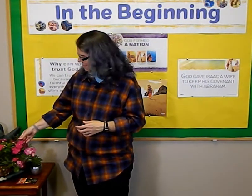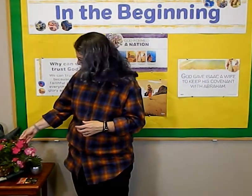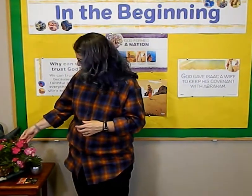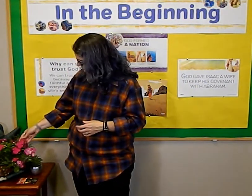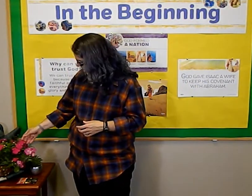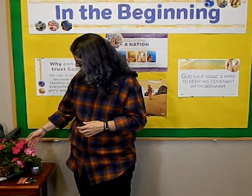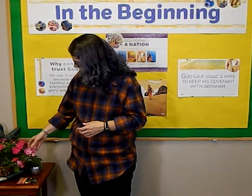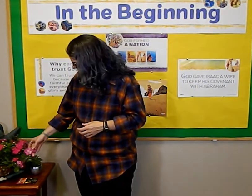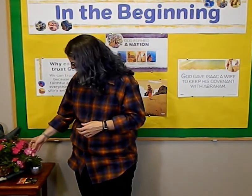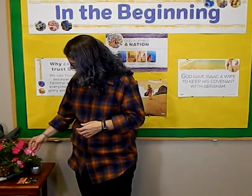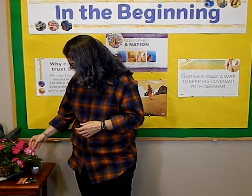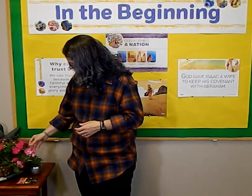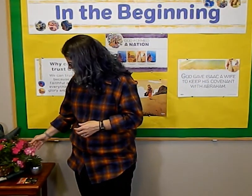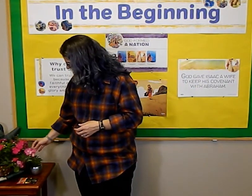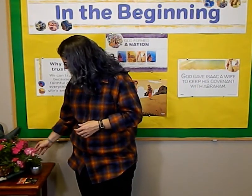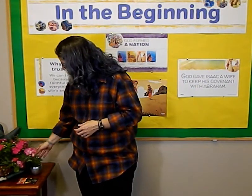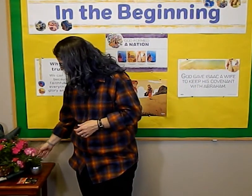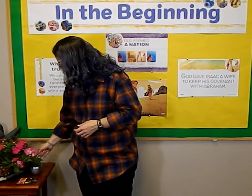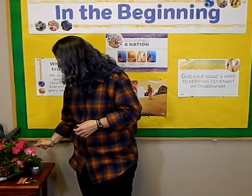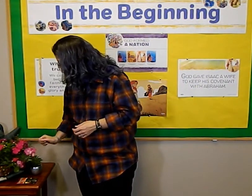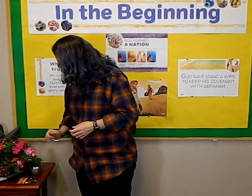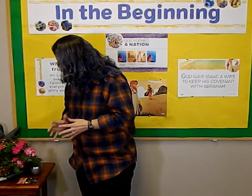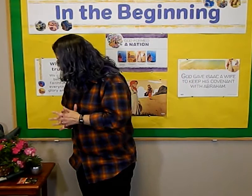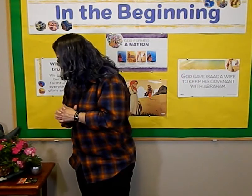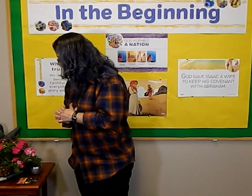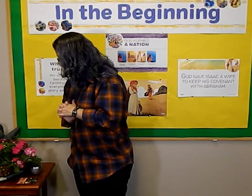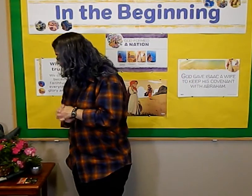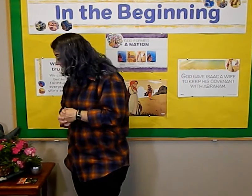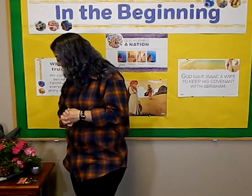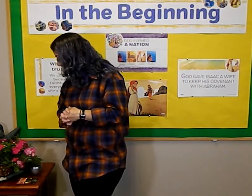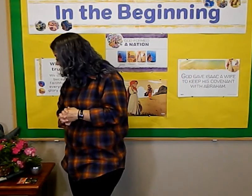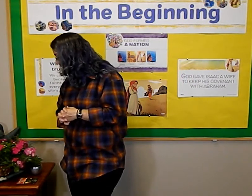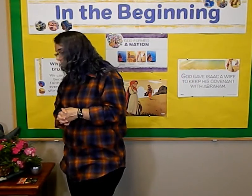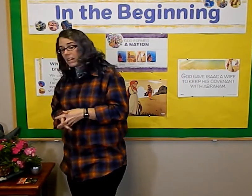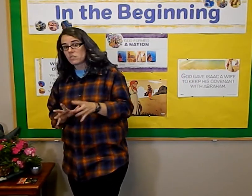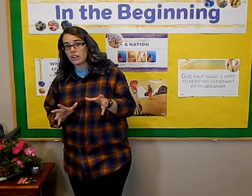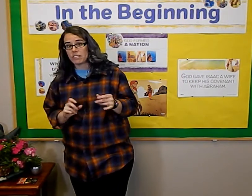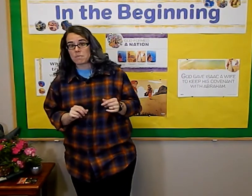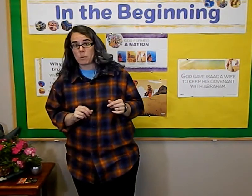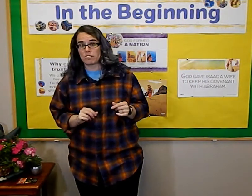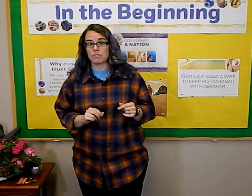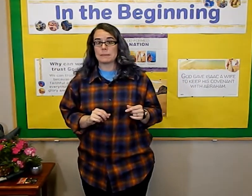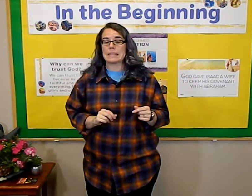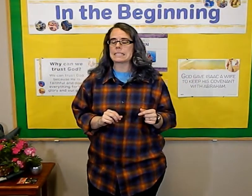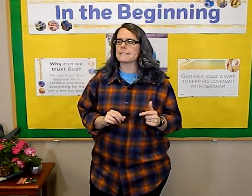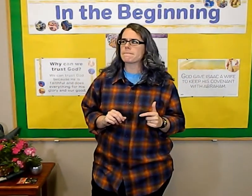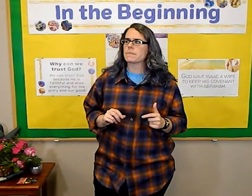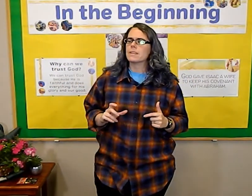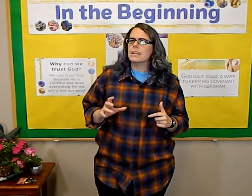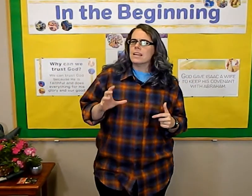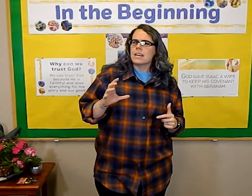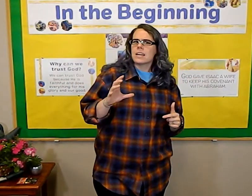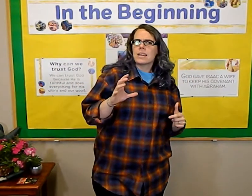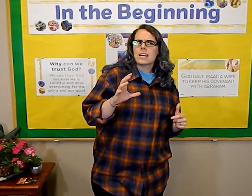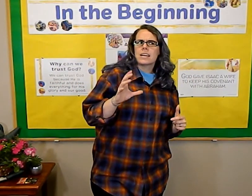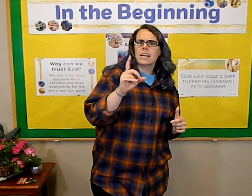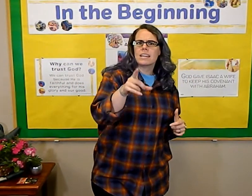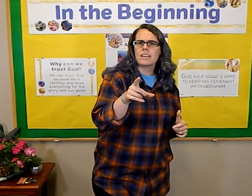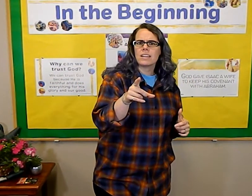fresh air and in the sunshine and giving them lots and lots of water. That's very important for plants. And I have